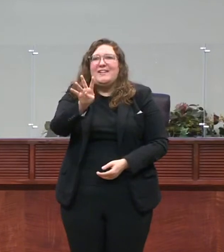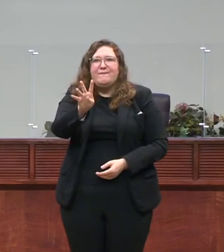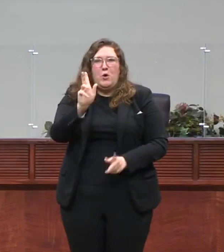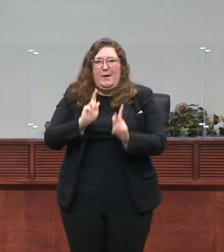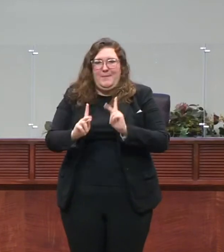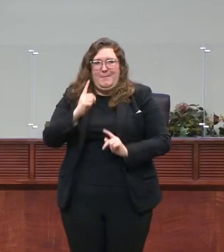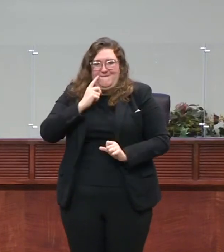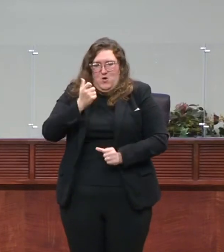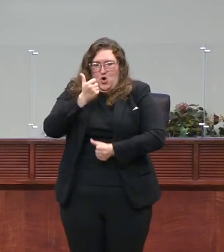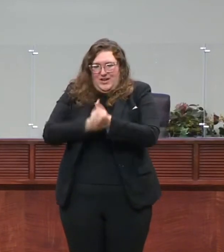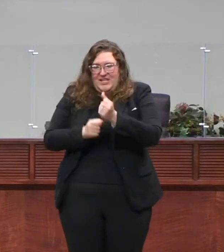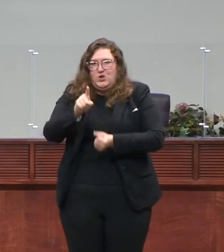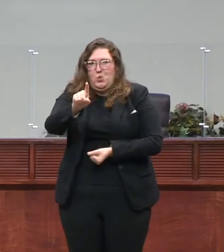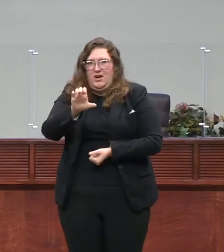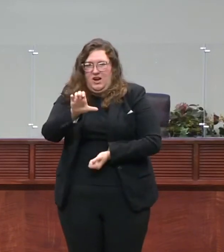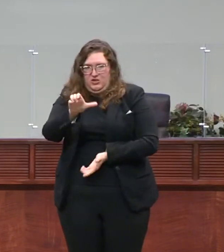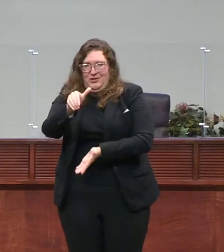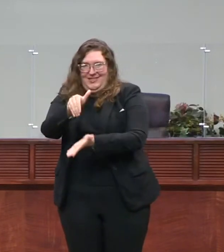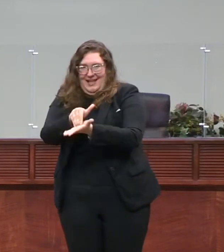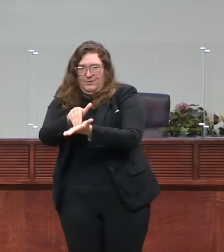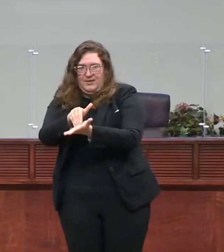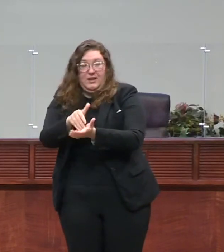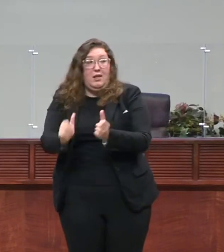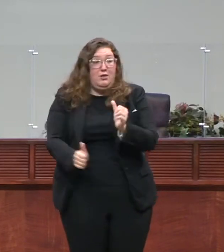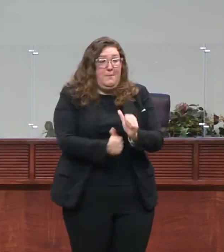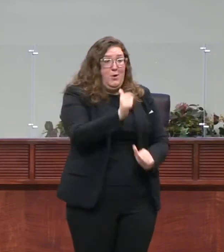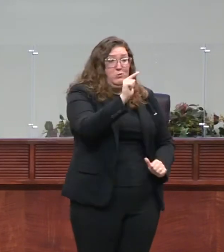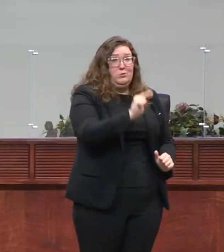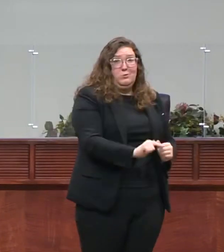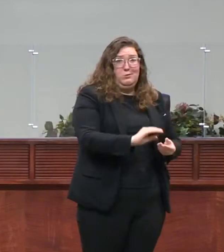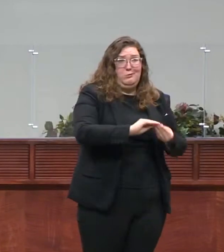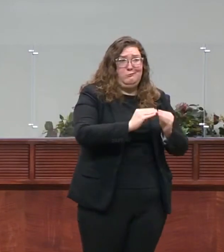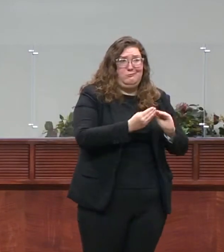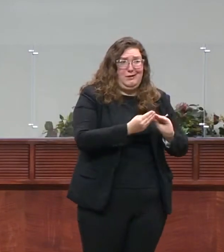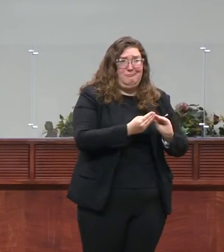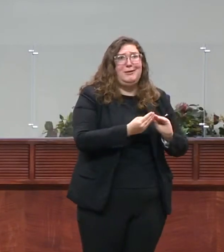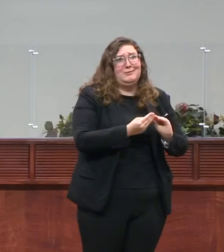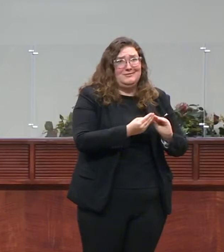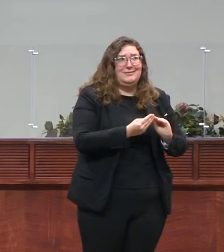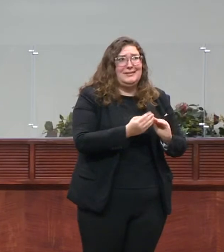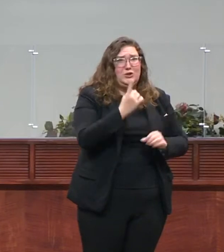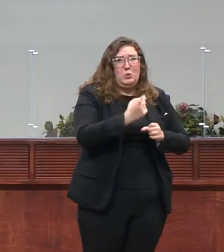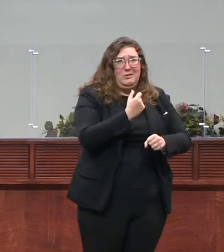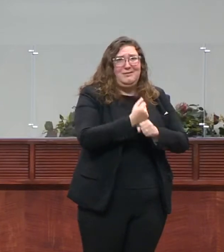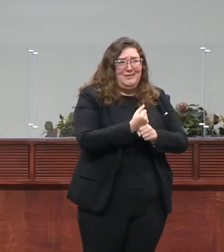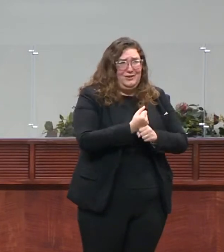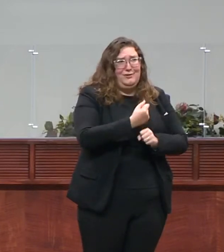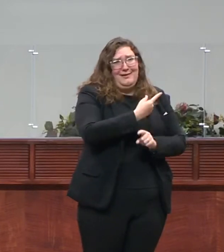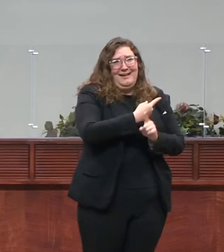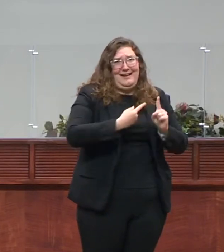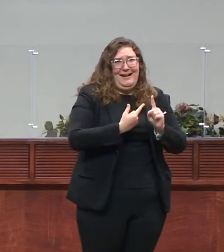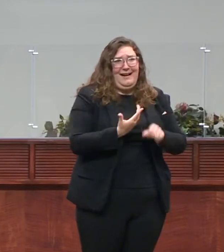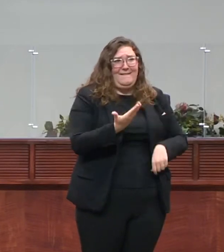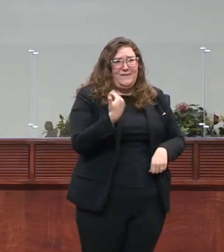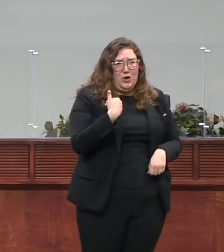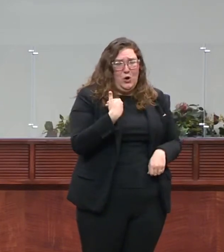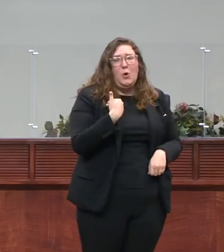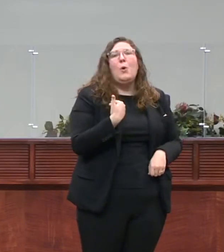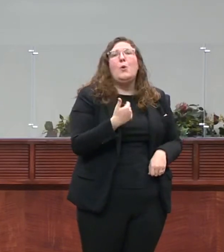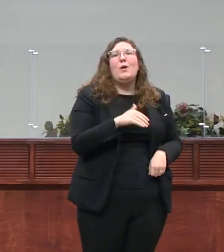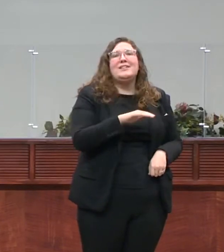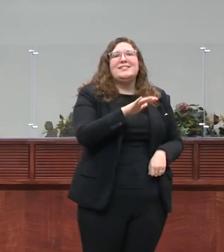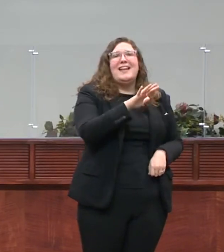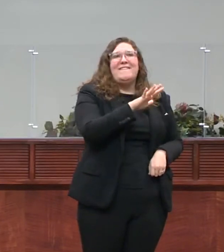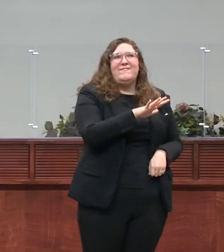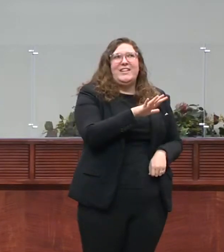100,000, the lowest we ever been since the pandemic started. It was at 54